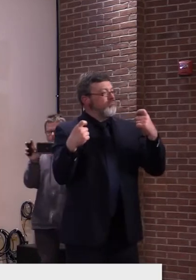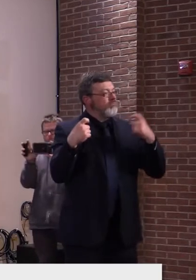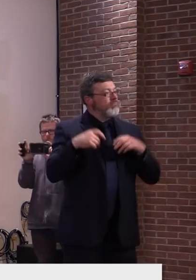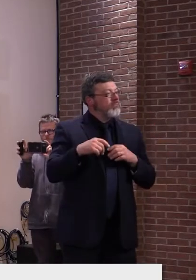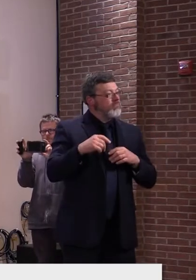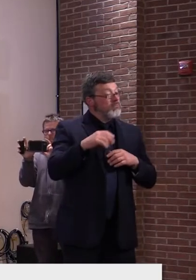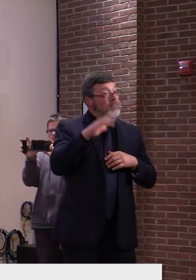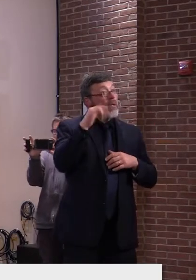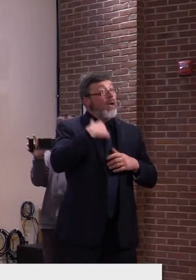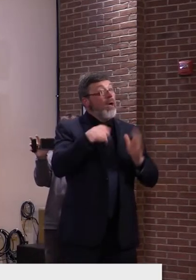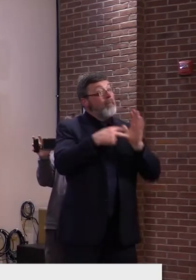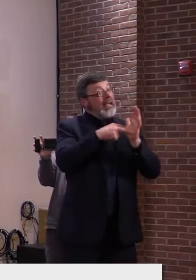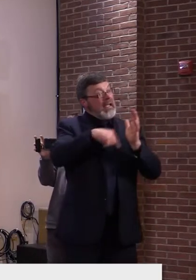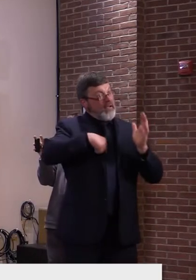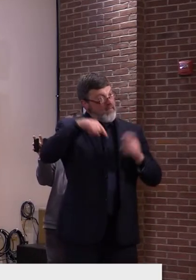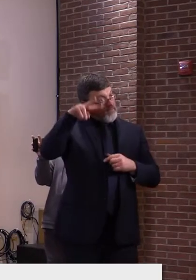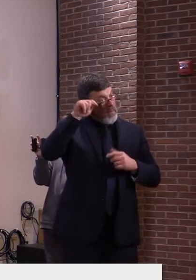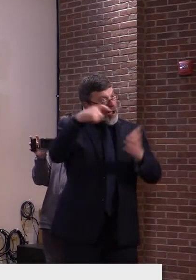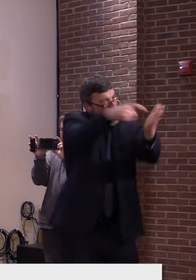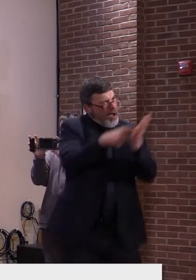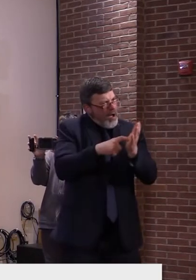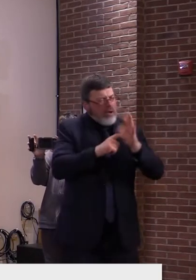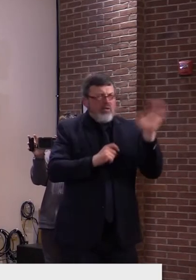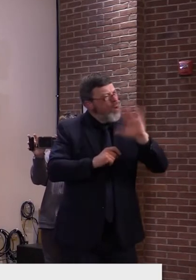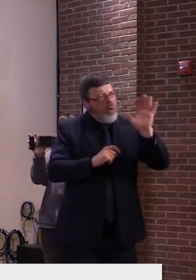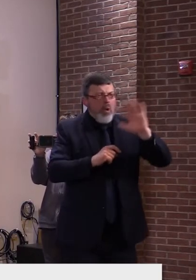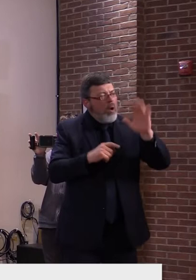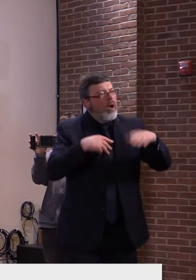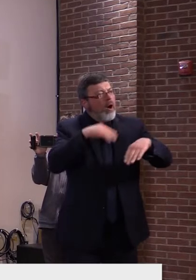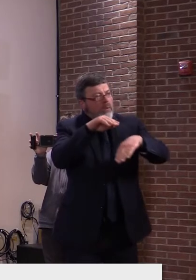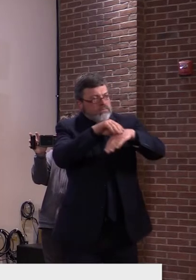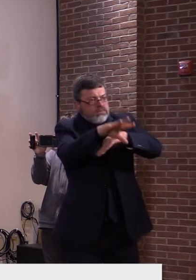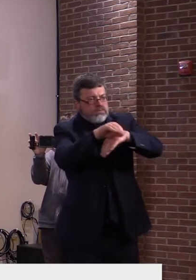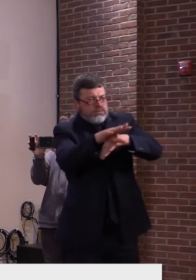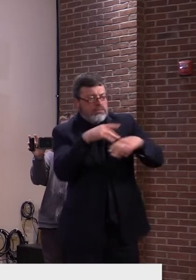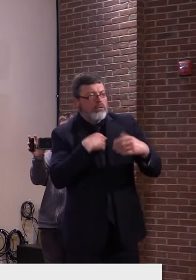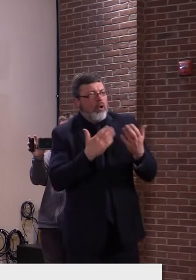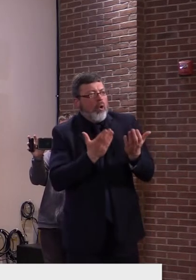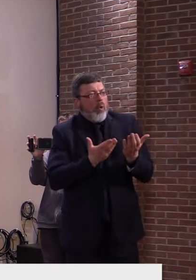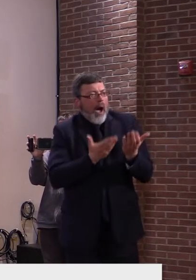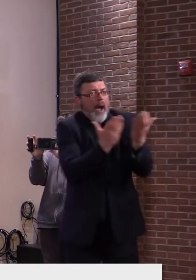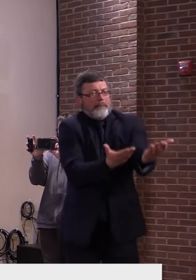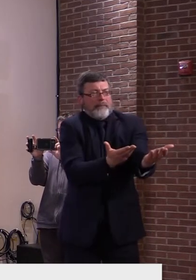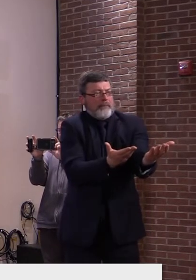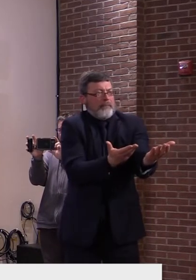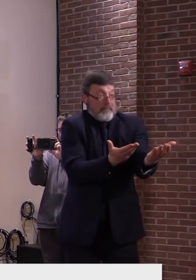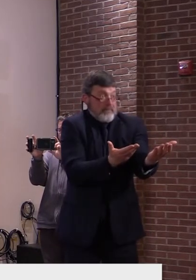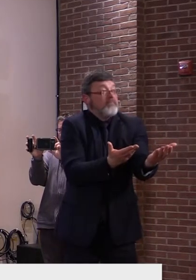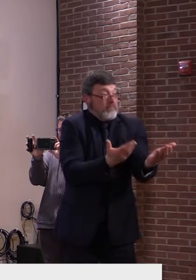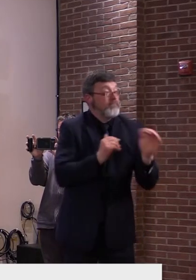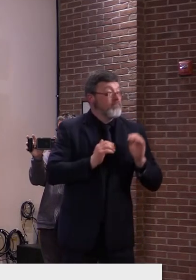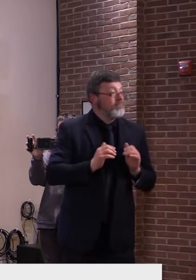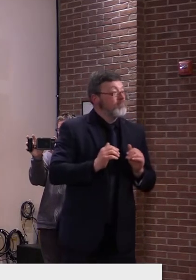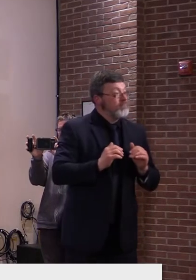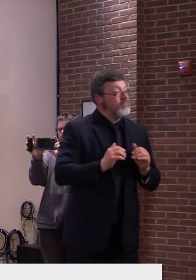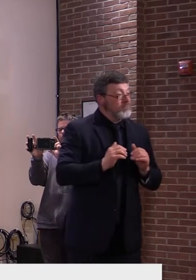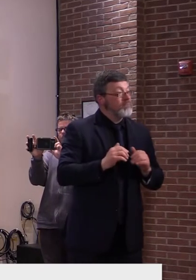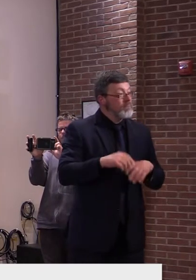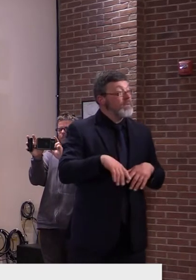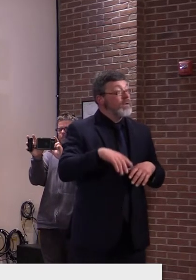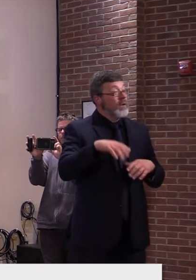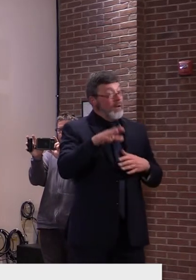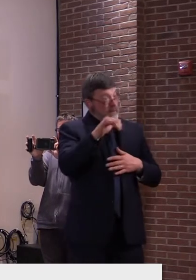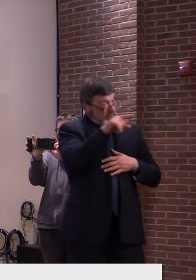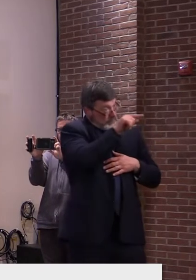Biden administration's plans regarding this ruling. Next, an important reminder for those at higher risk of COVID-19